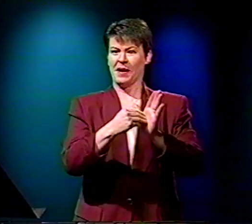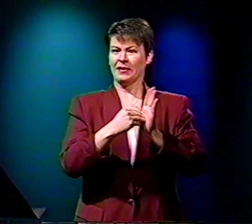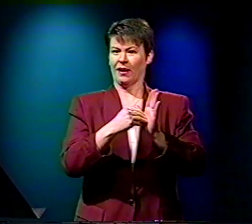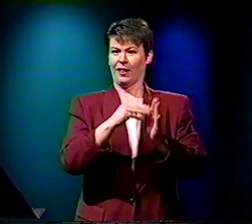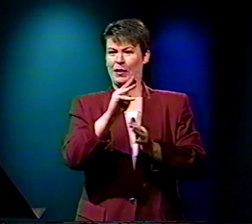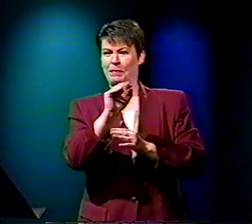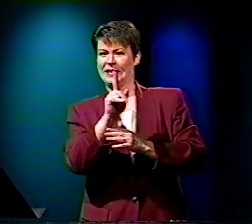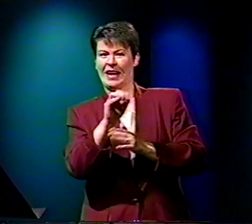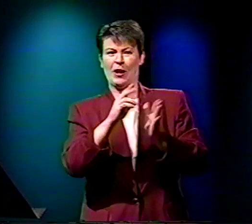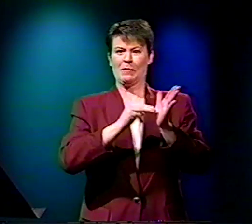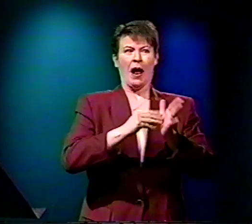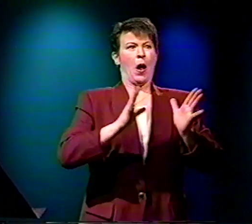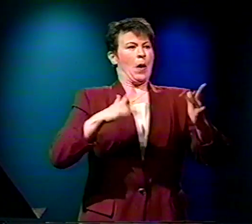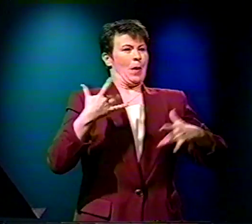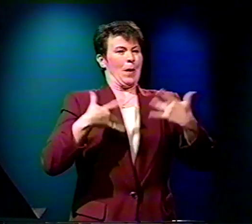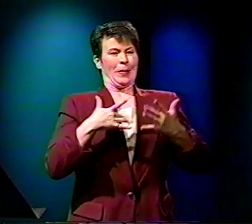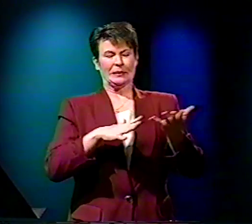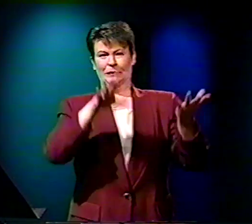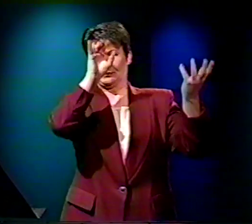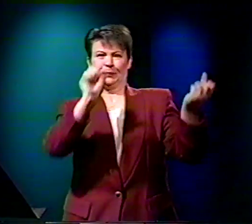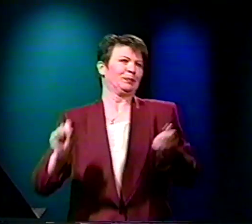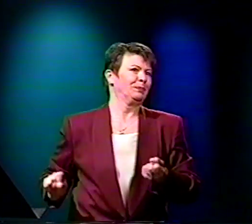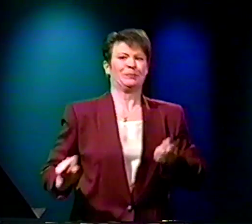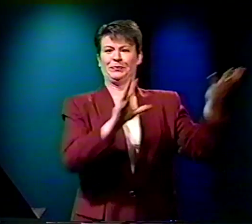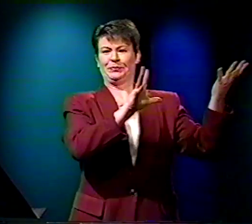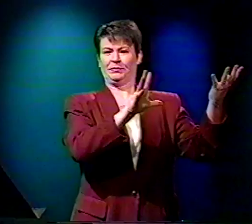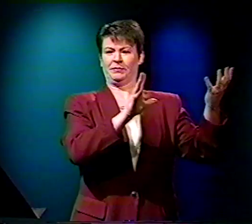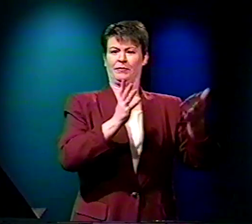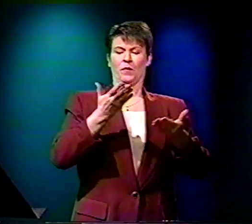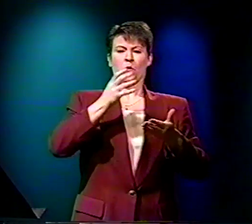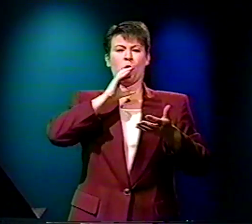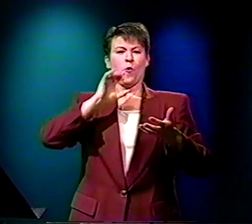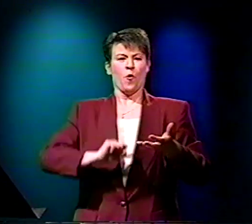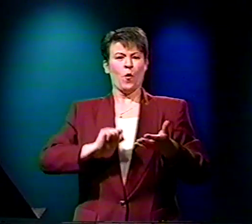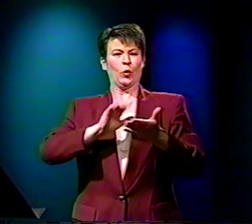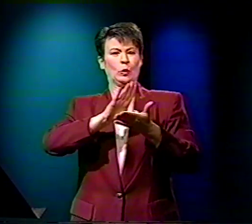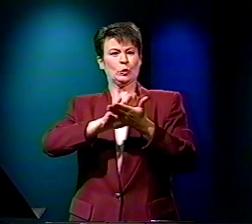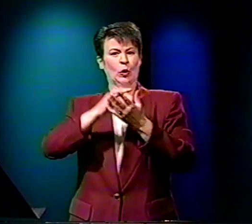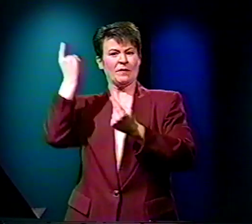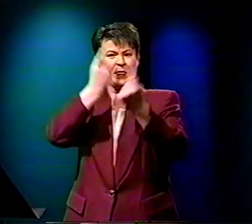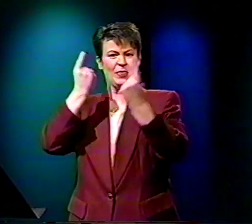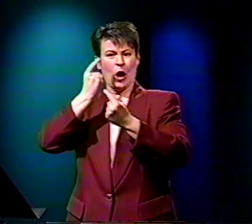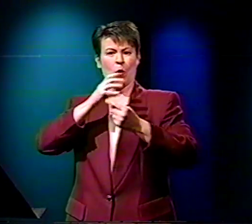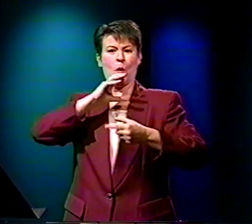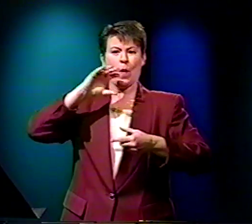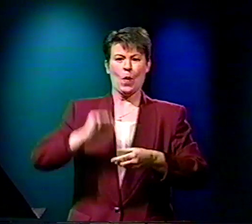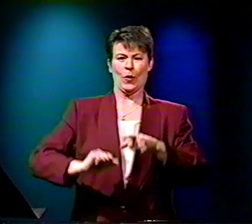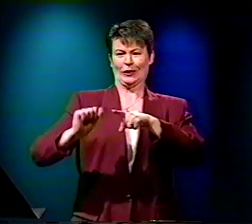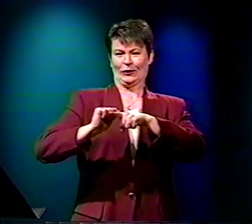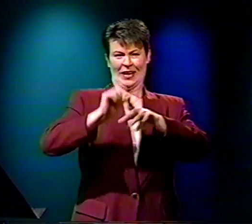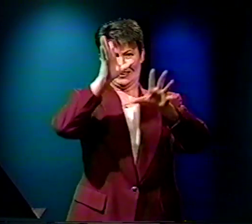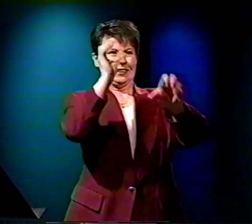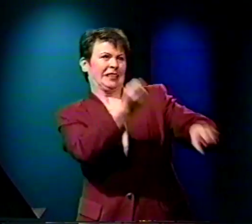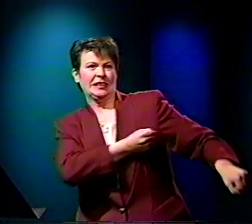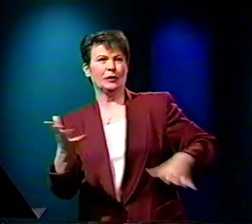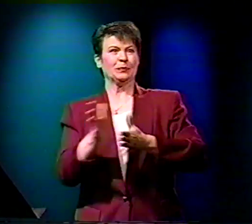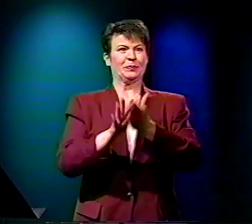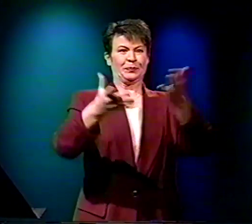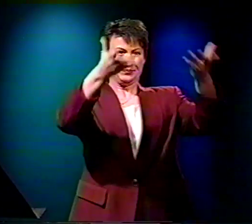new bilingual and bicultural model, and that of being the mediator, and they completely throw out all the old school of thought,